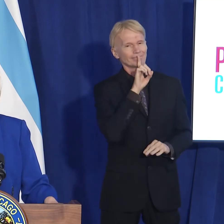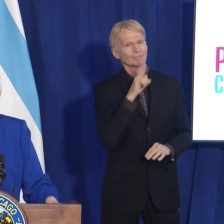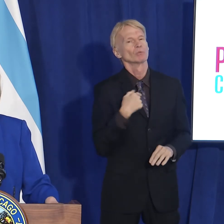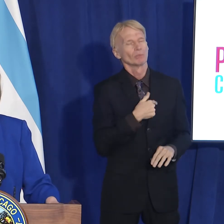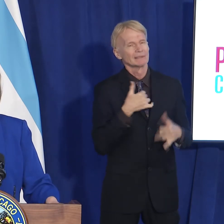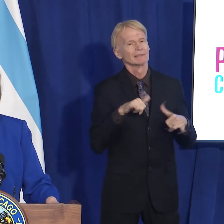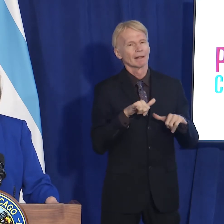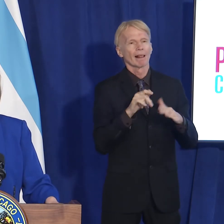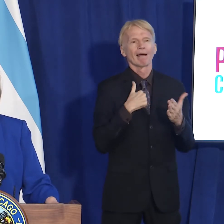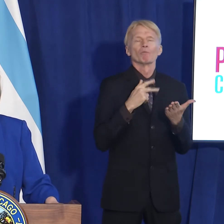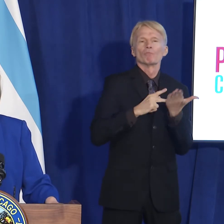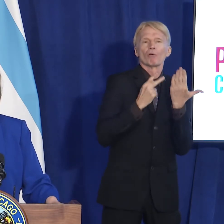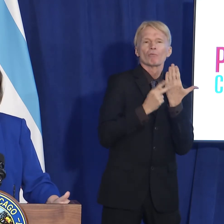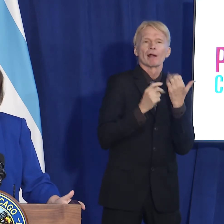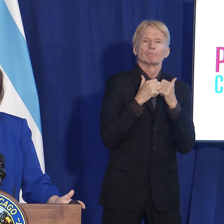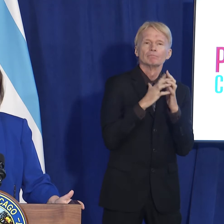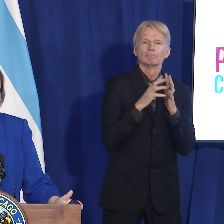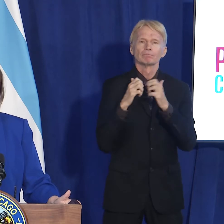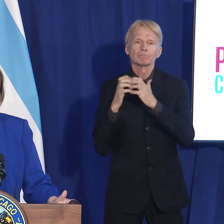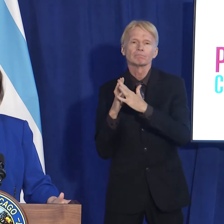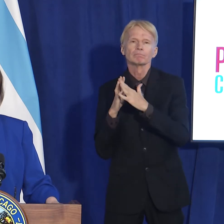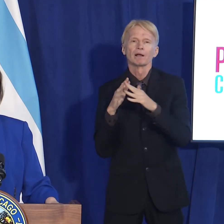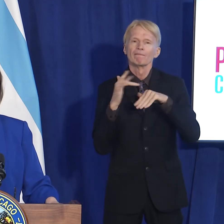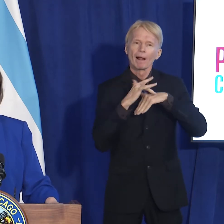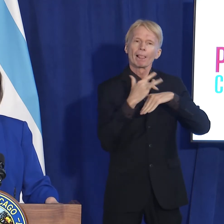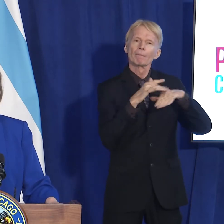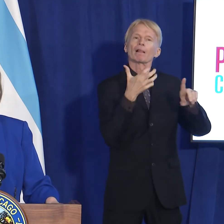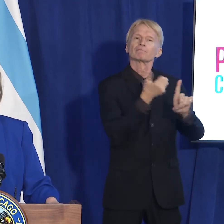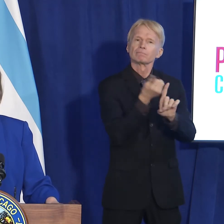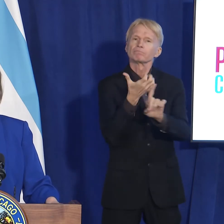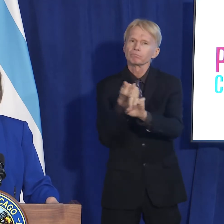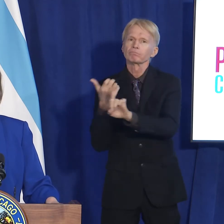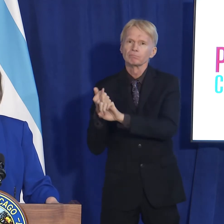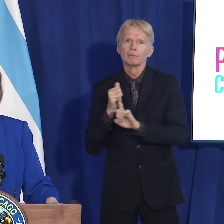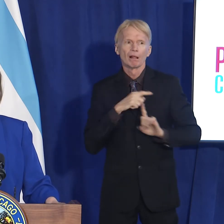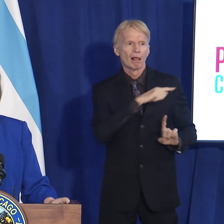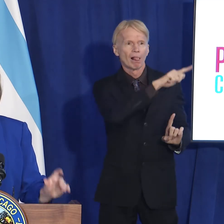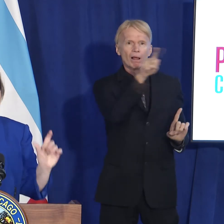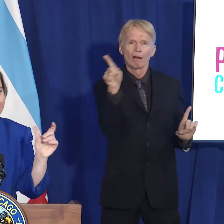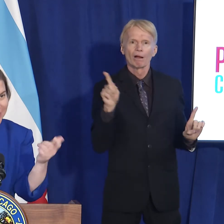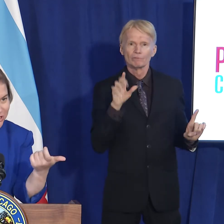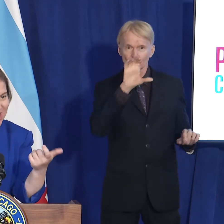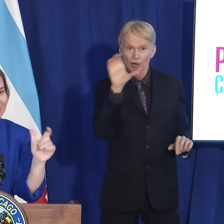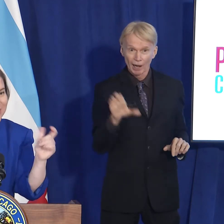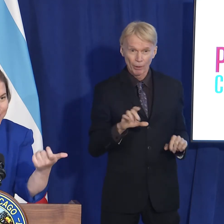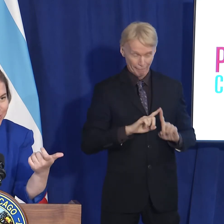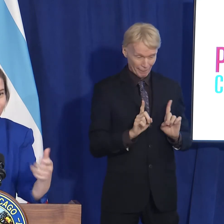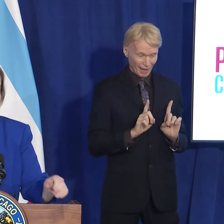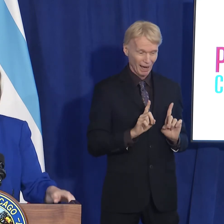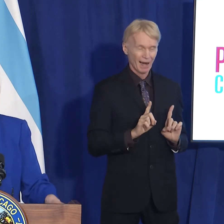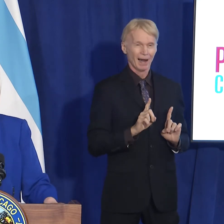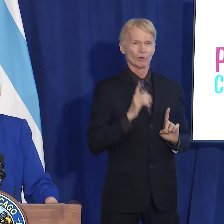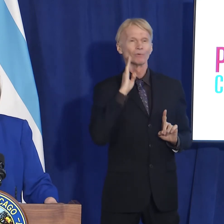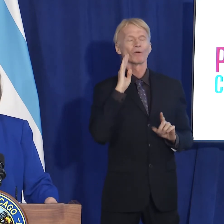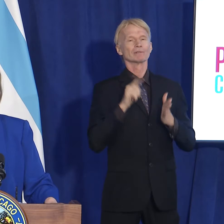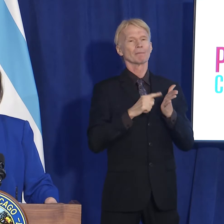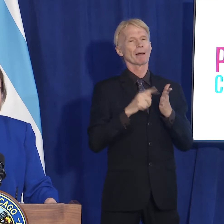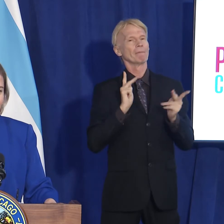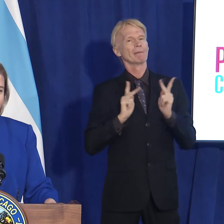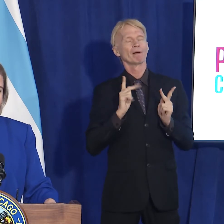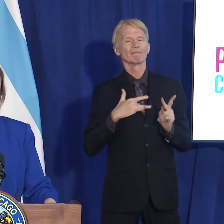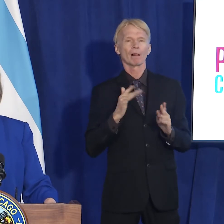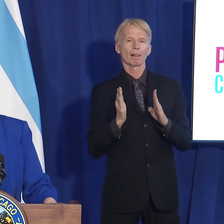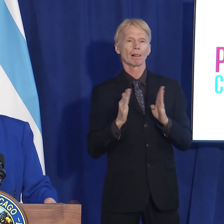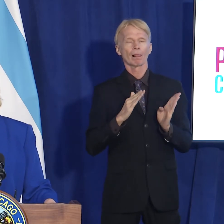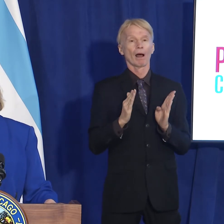on making sure we're having it available. But we have seen a lot of people when there is something that just kind of tips it over the edge to get